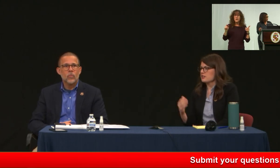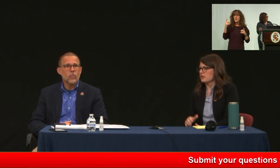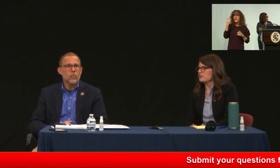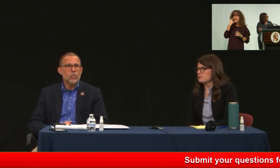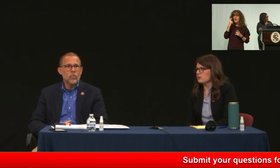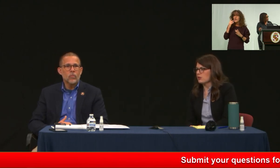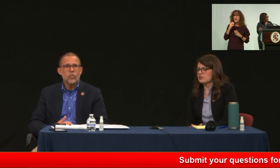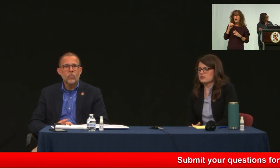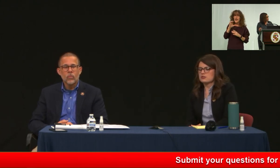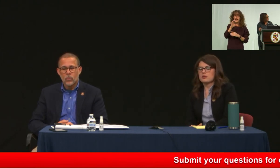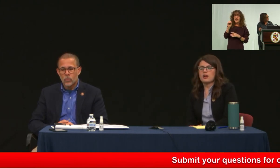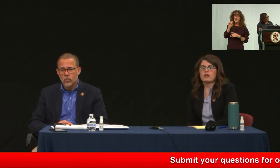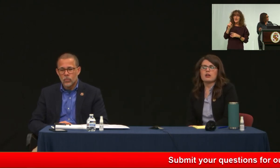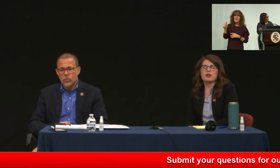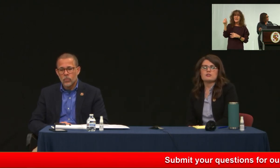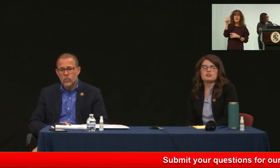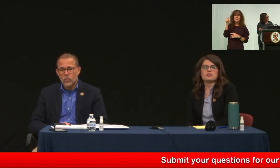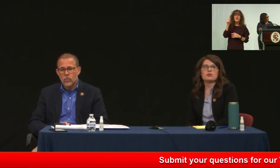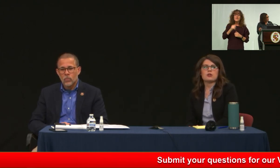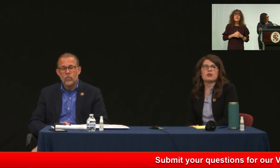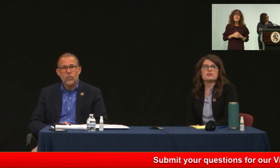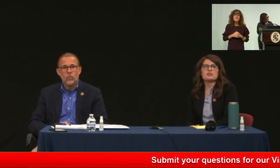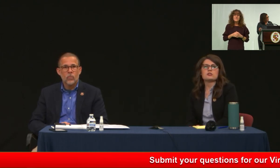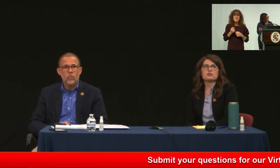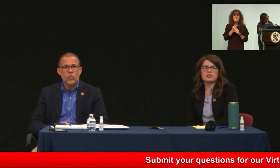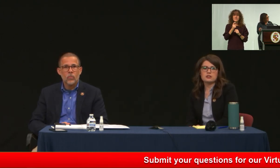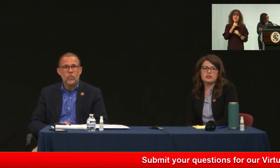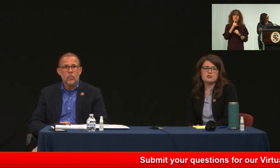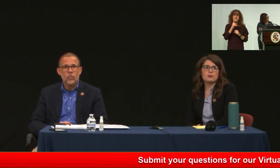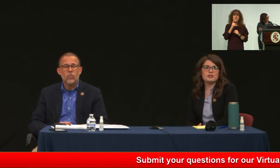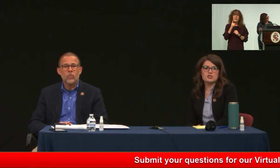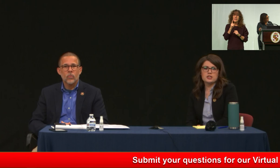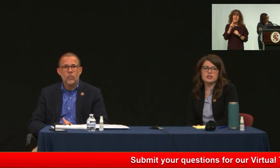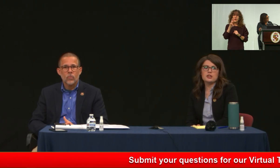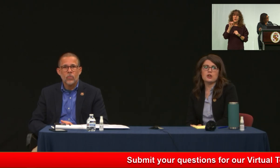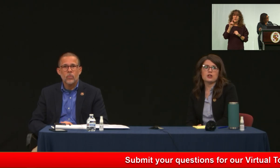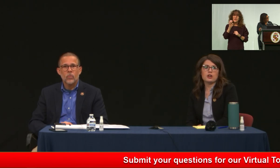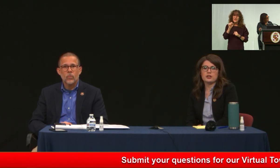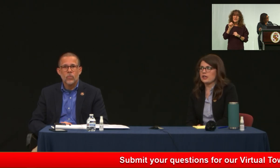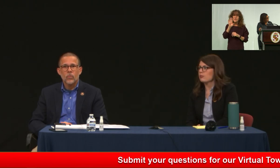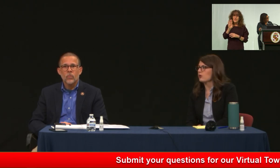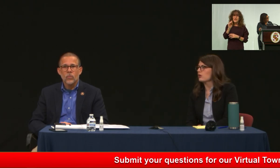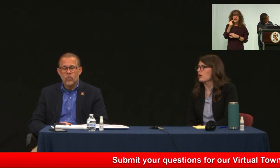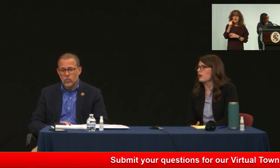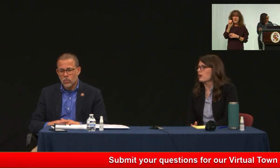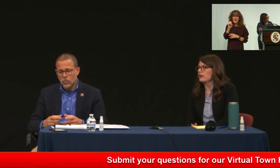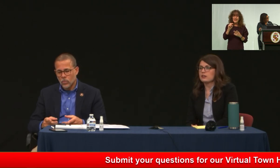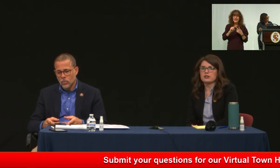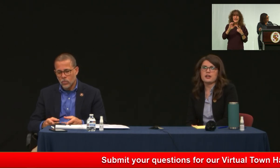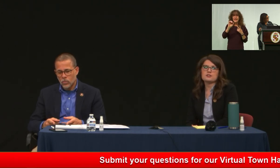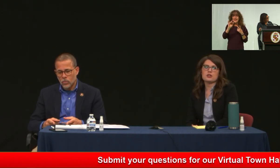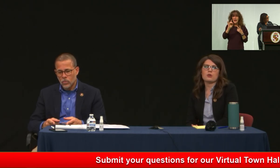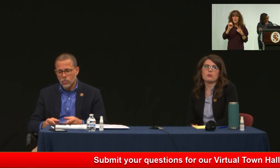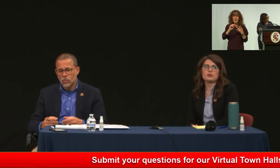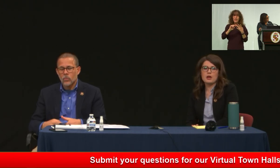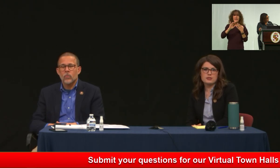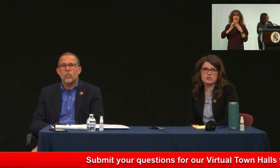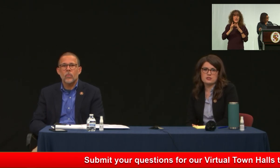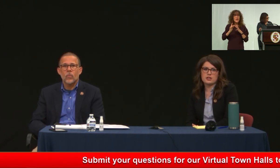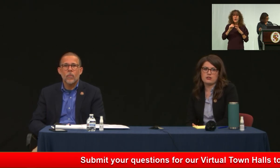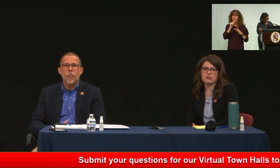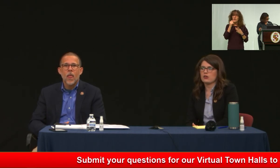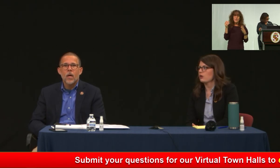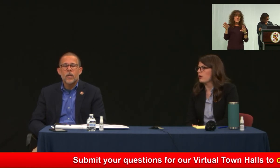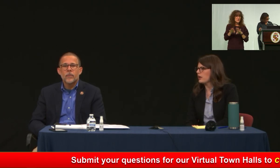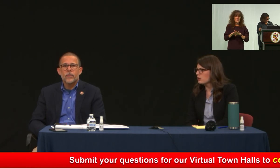the county executive can speak more to this as well, ensured that essential utilities, our BGE, our cable, internet, will not be